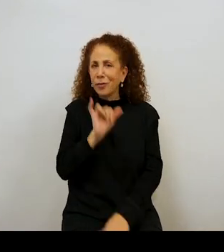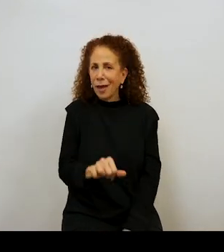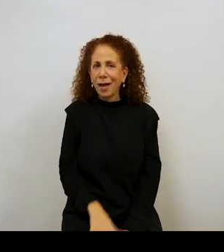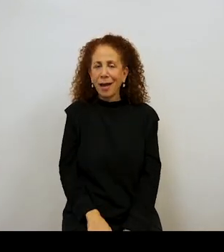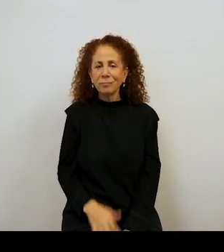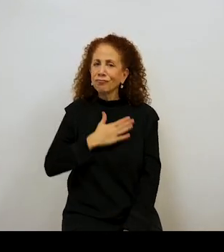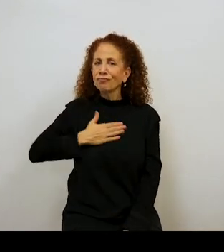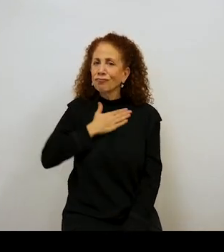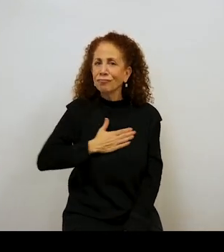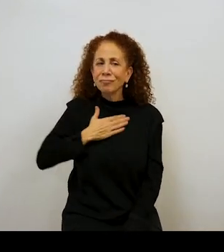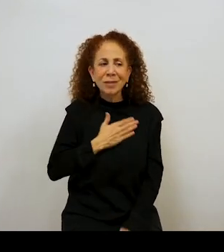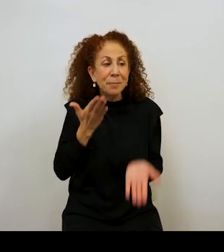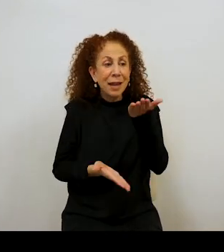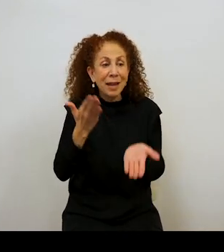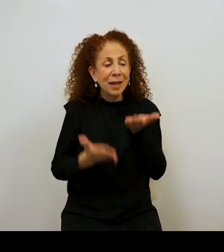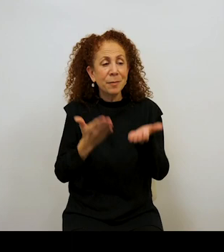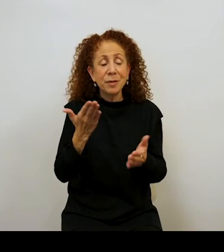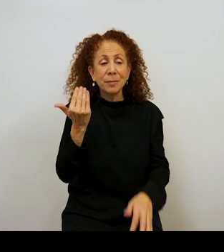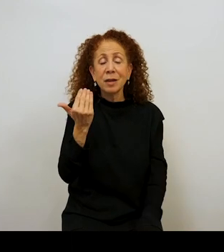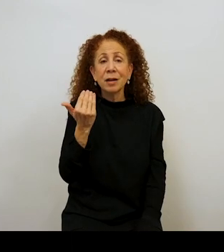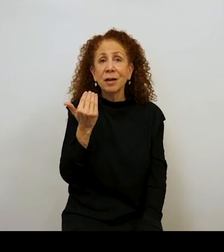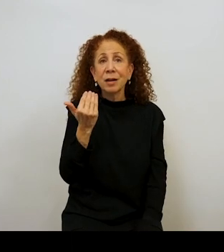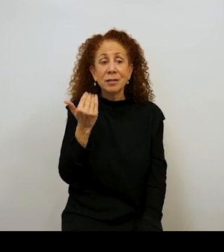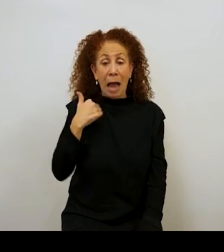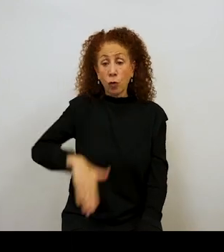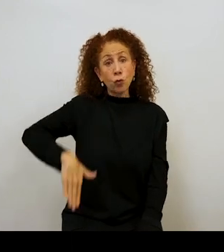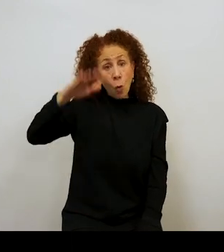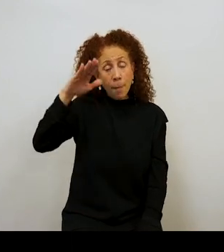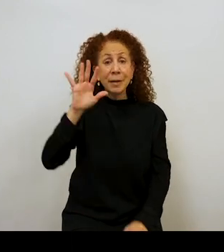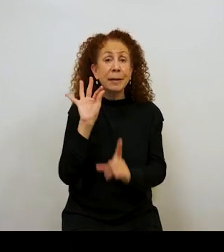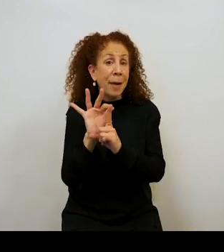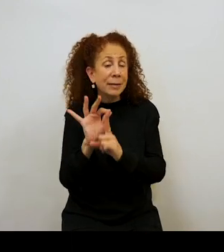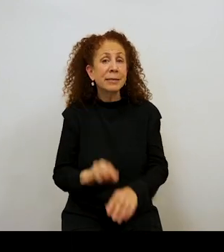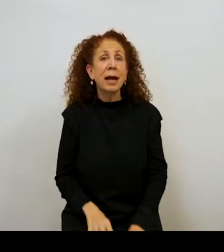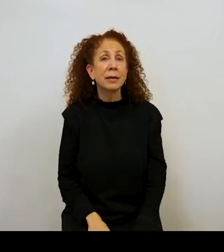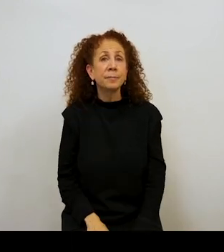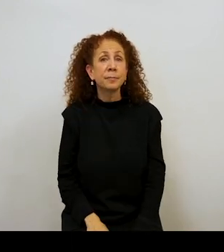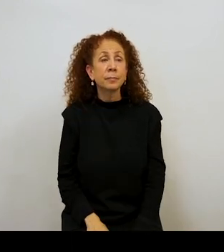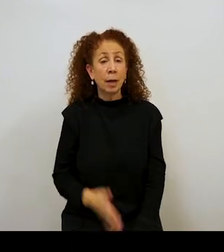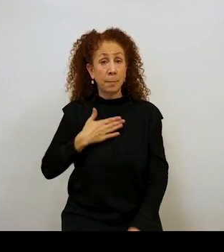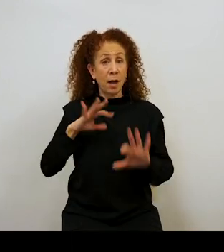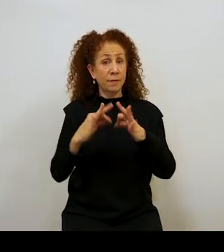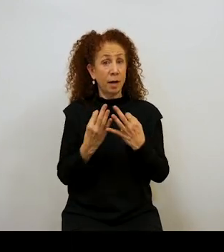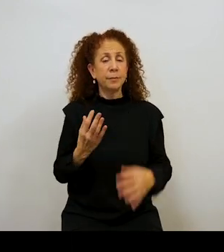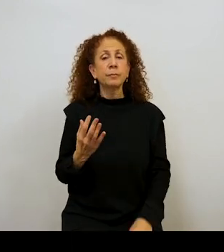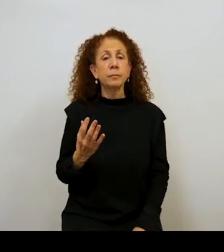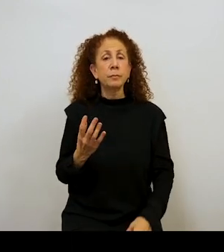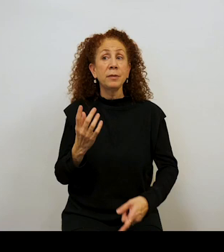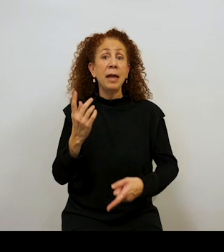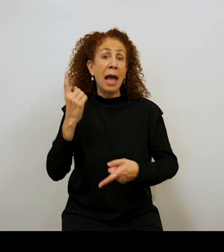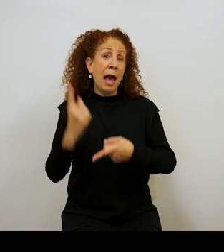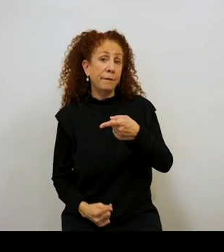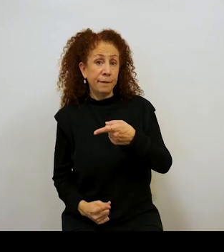always loved, and I don't know, maybe it has to do with growing up in Pakistan, but with half my life or more of it